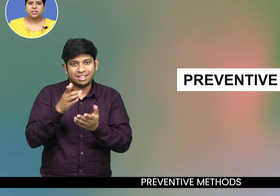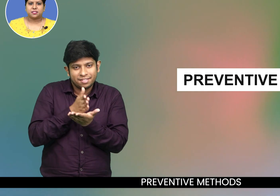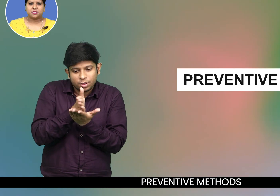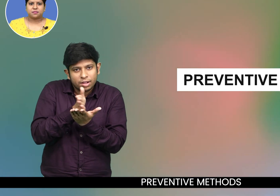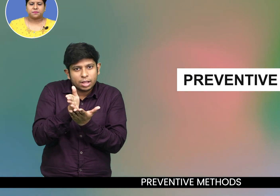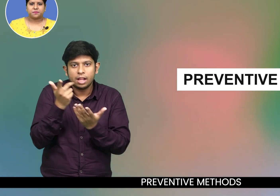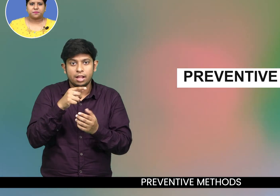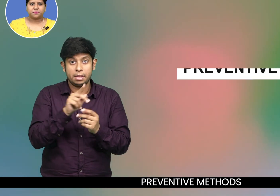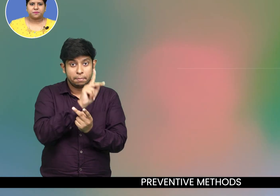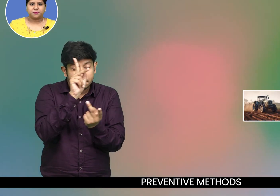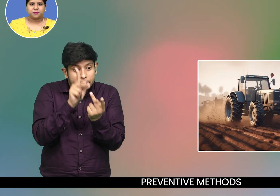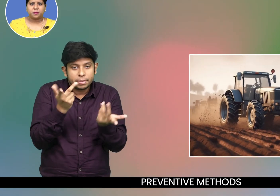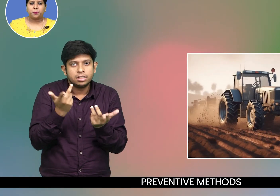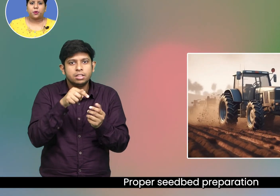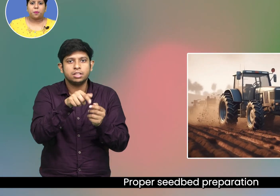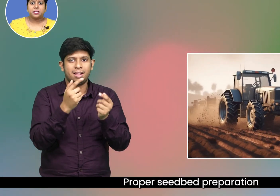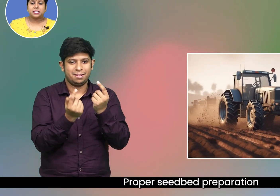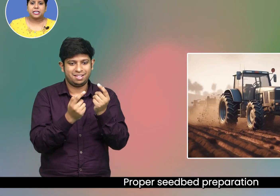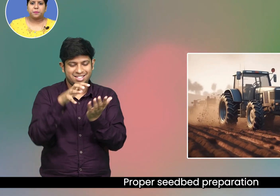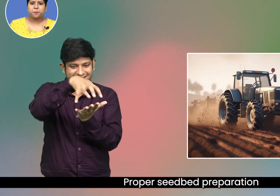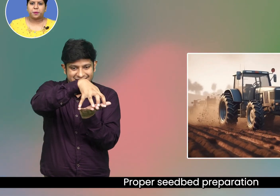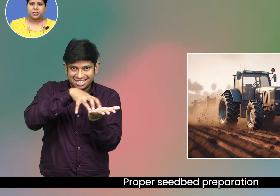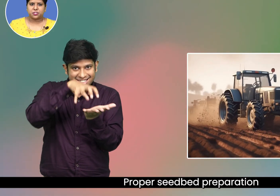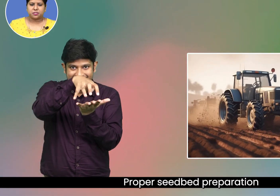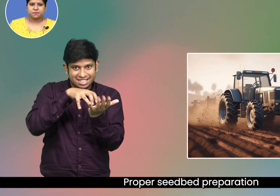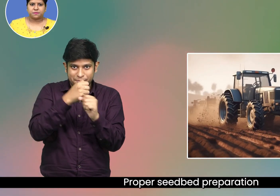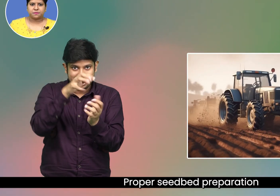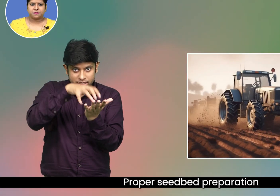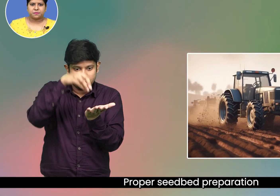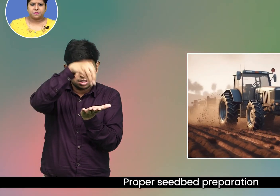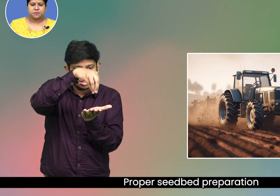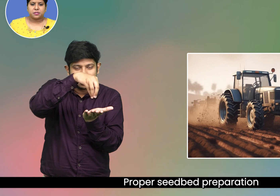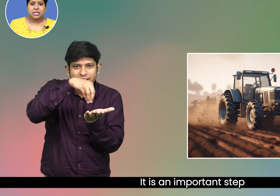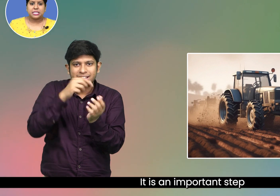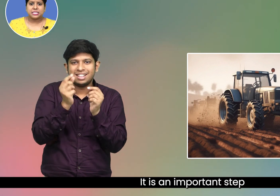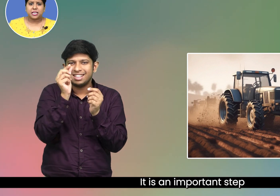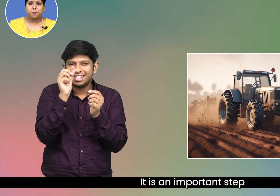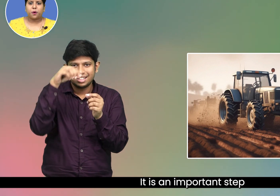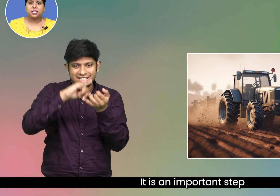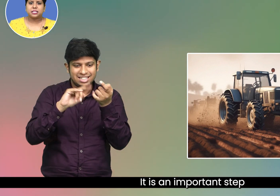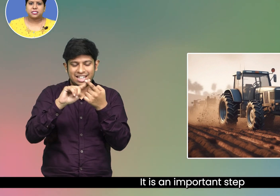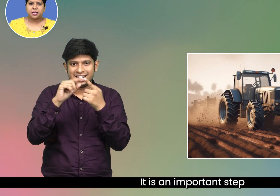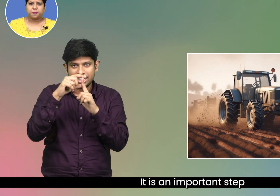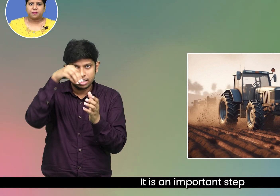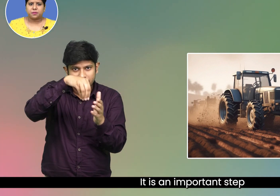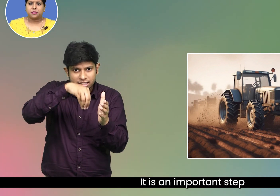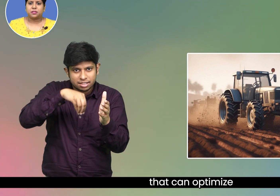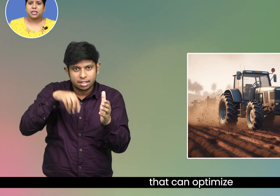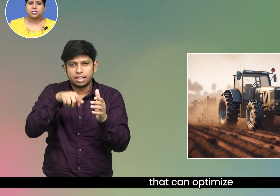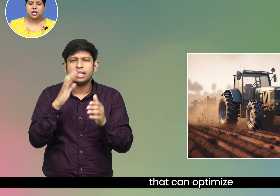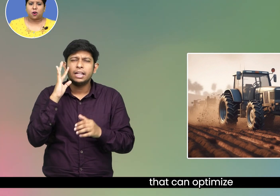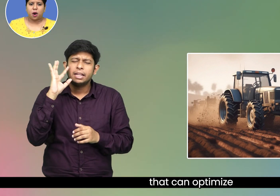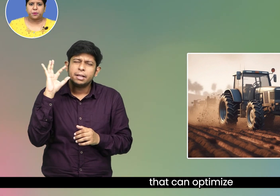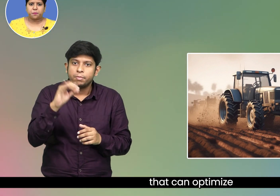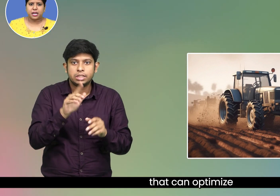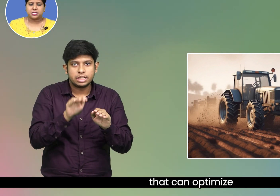Preventive methods. Proper seedbed preparation. It is an important step